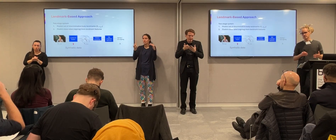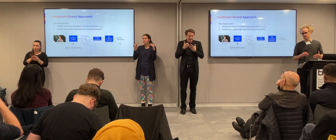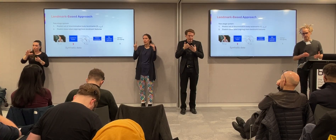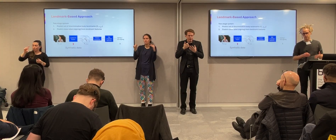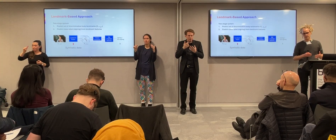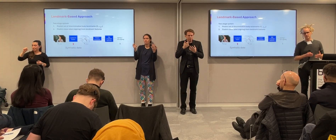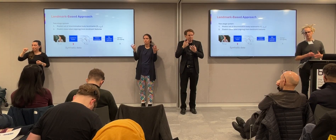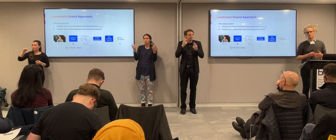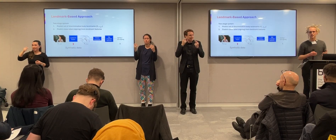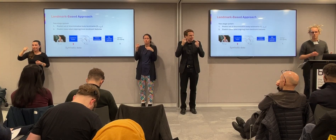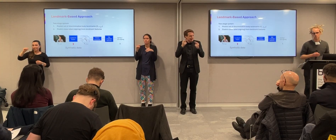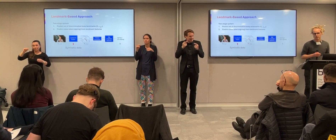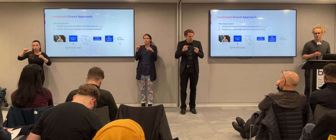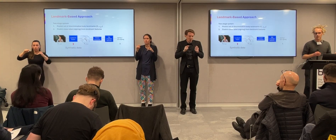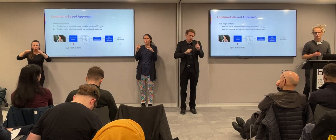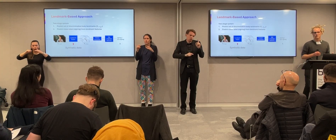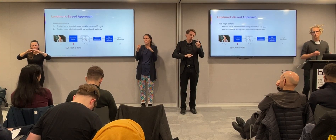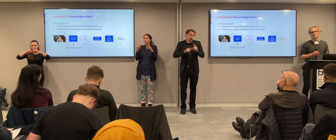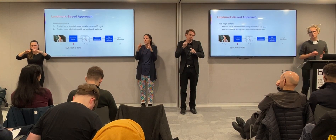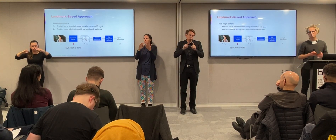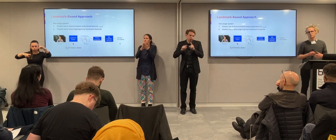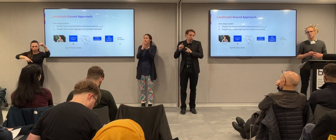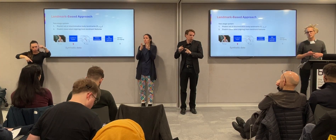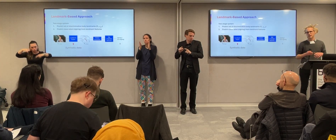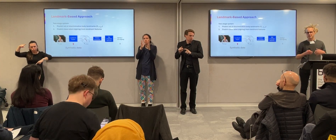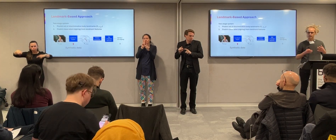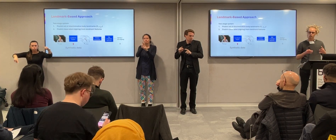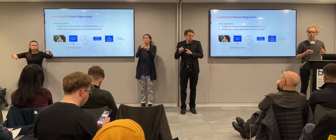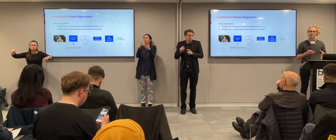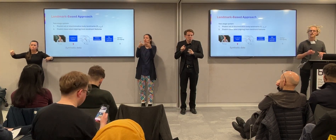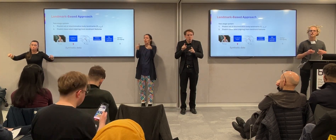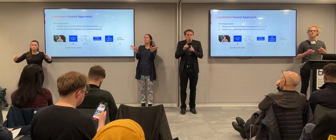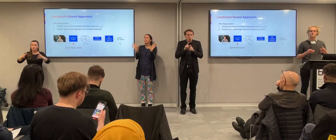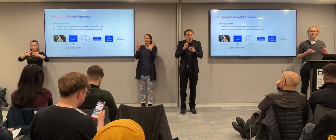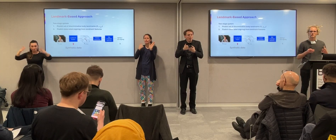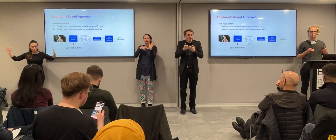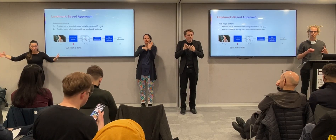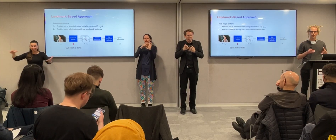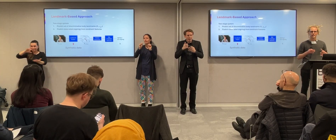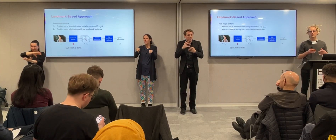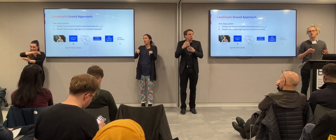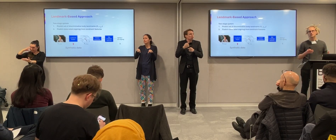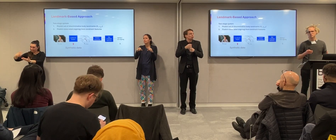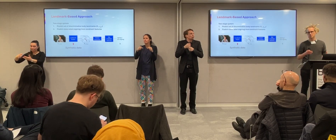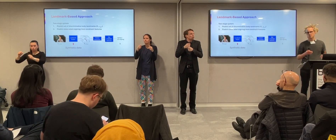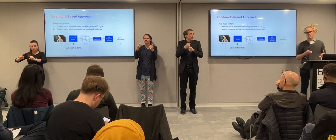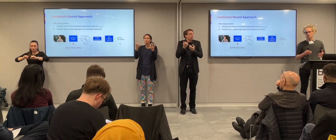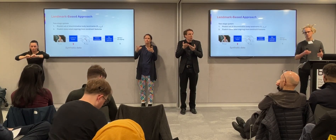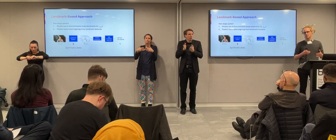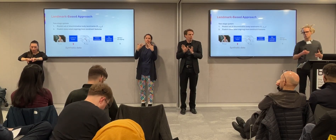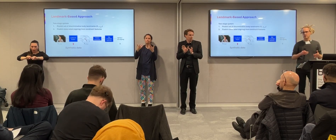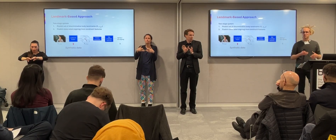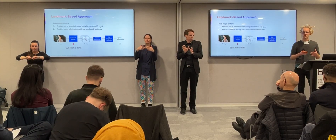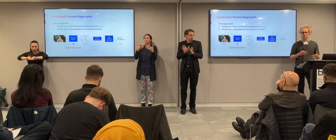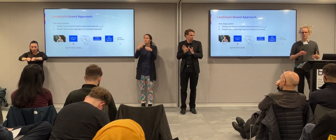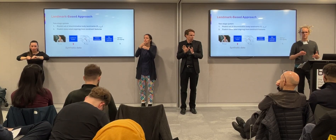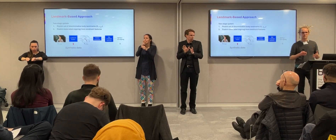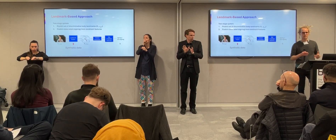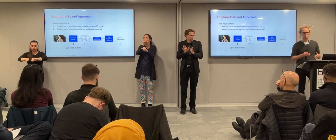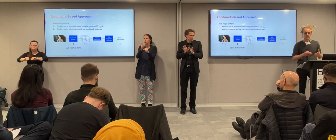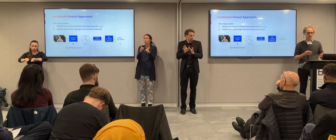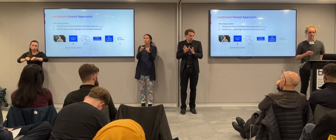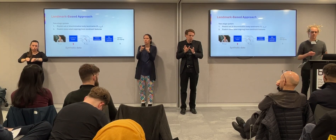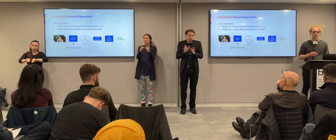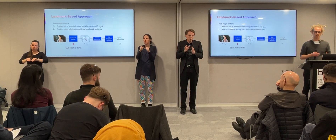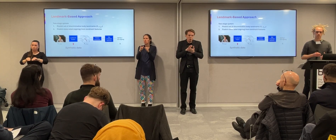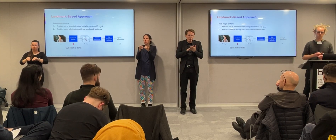data that basically generalizes and where we can, by definition, make sure that